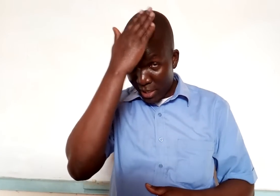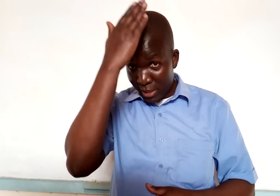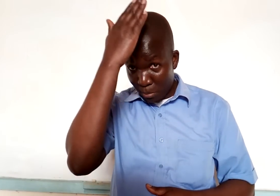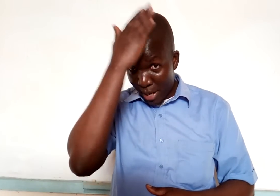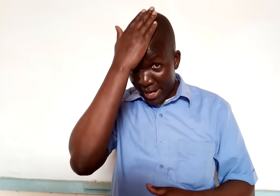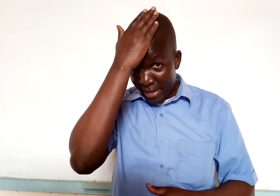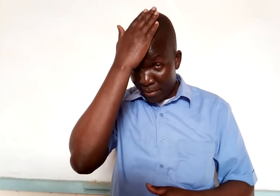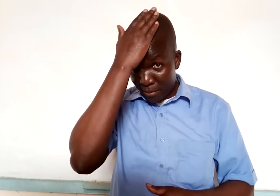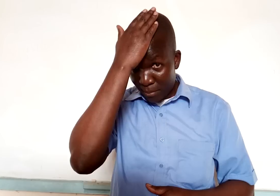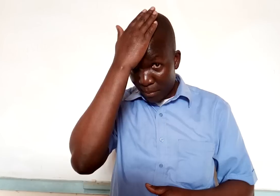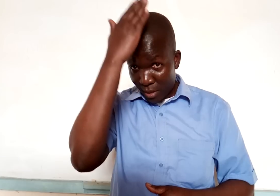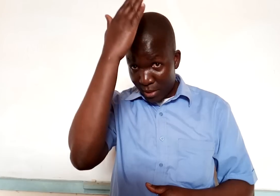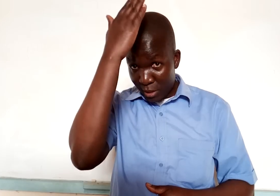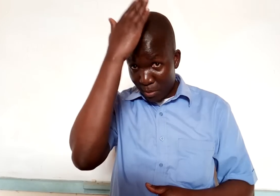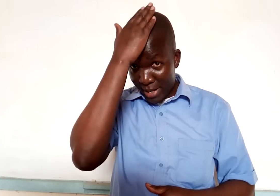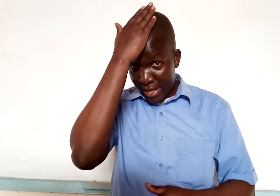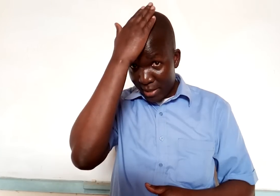this Monday, this